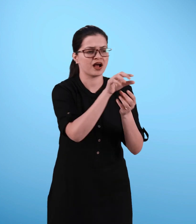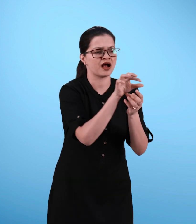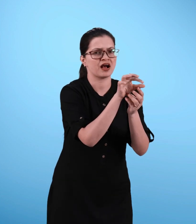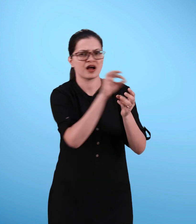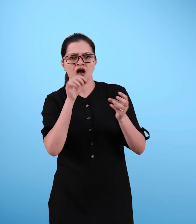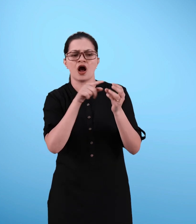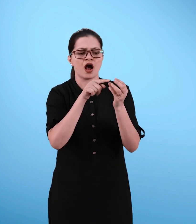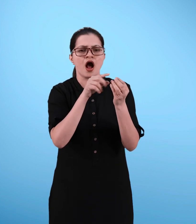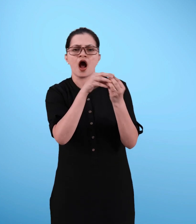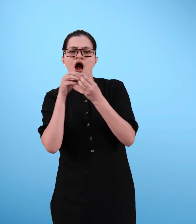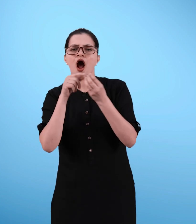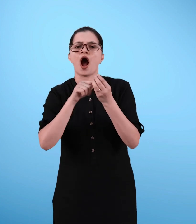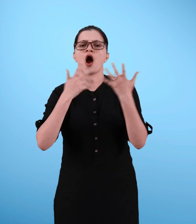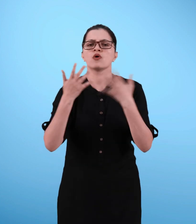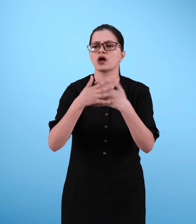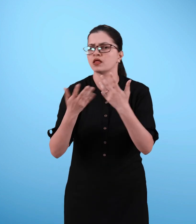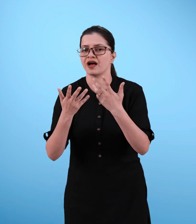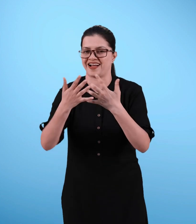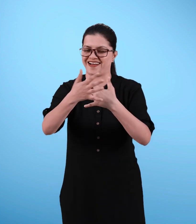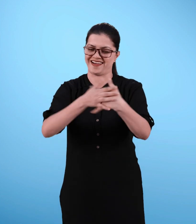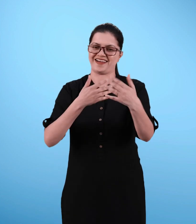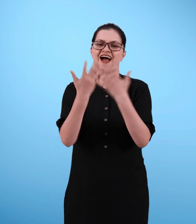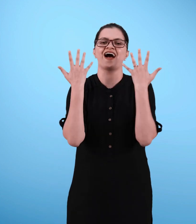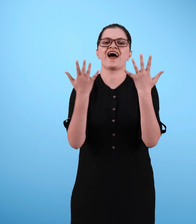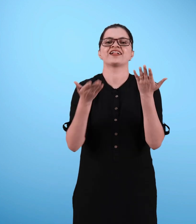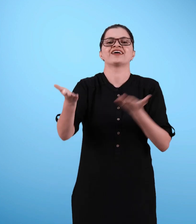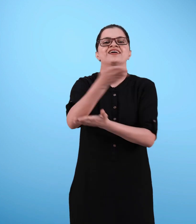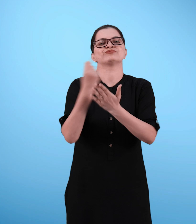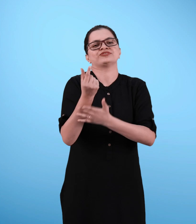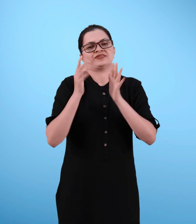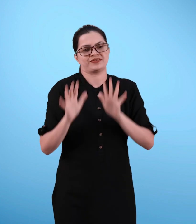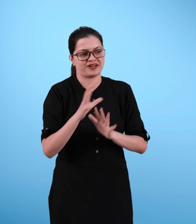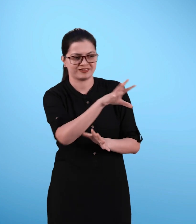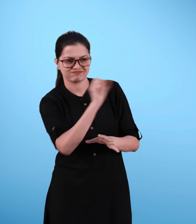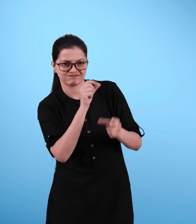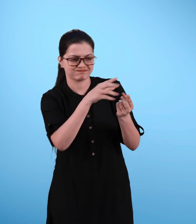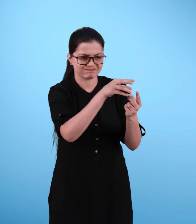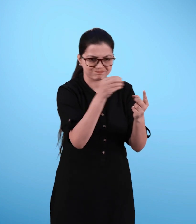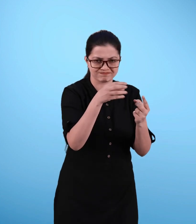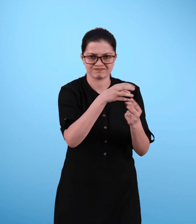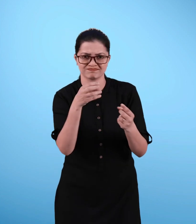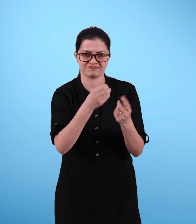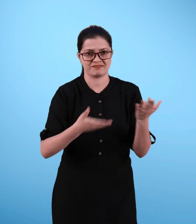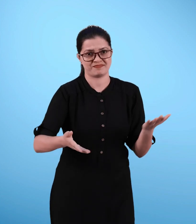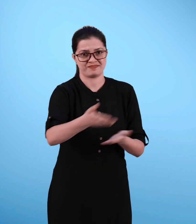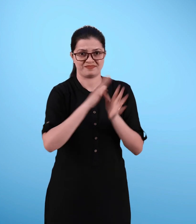by hand. Start. Fibers are then separated from the seeds by